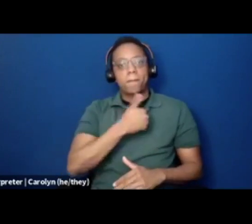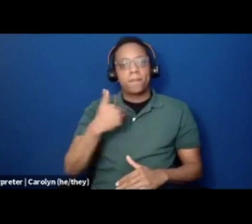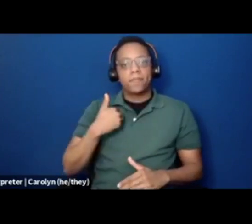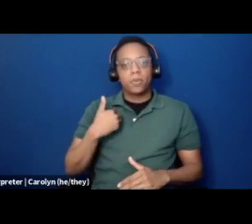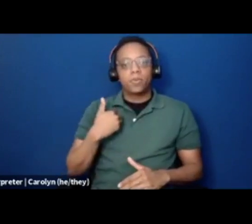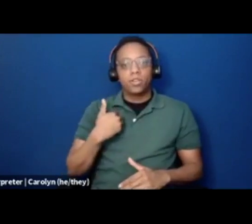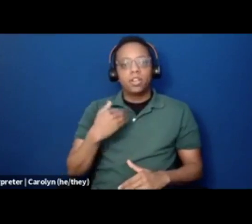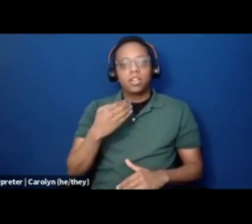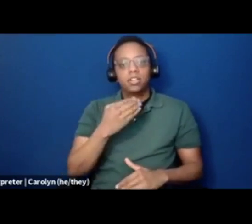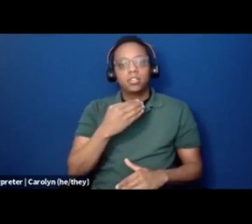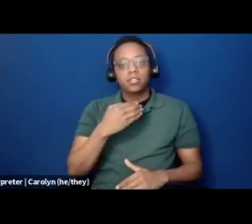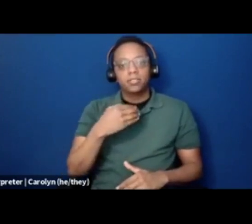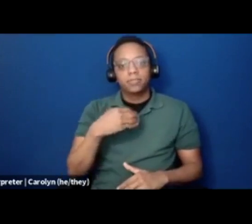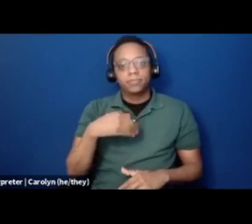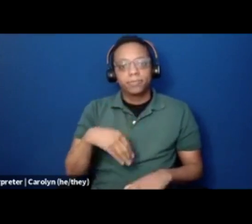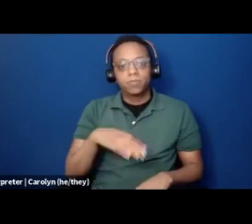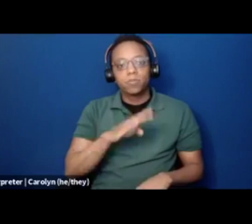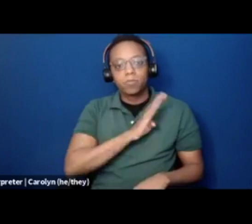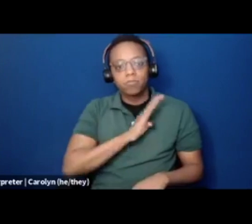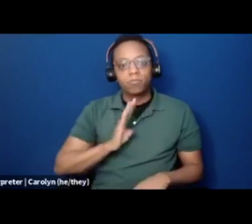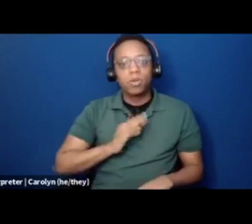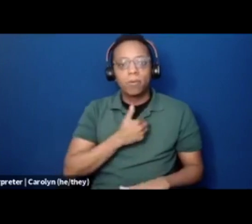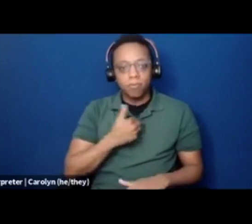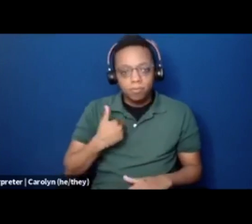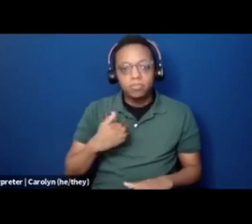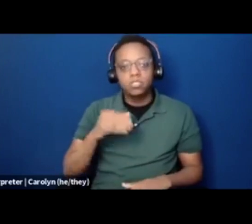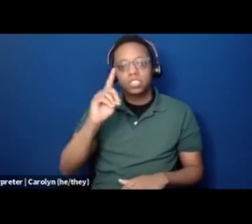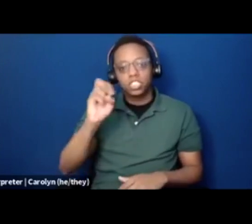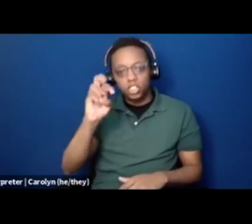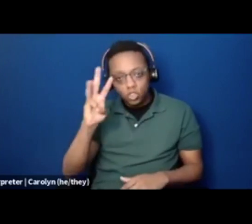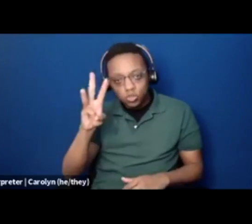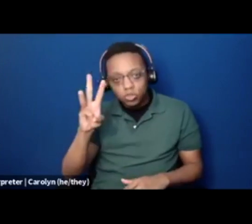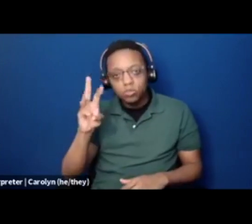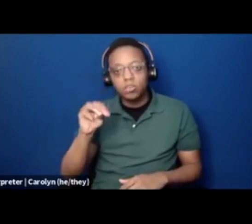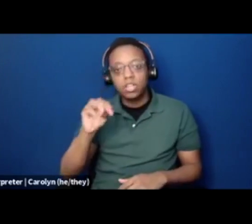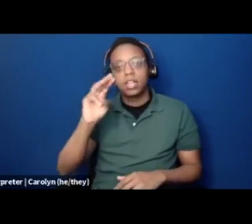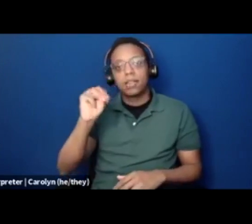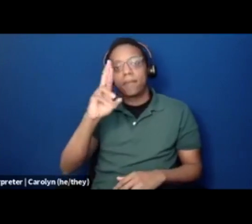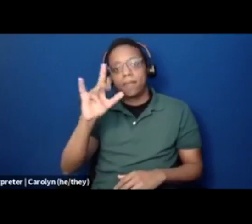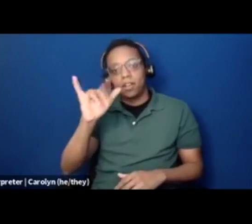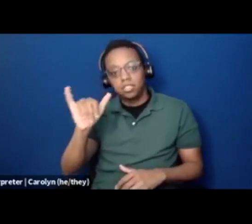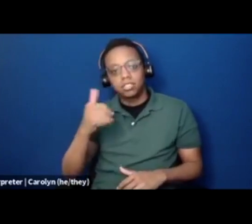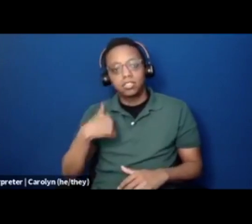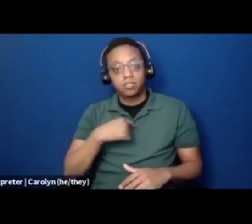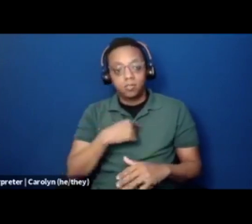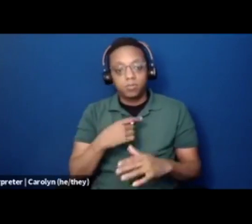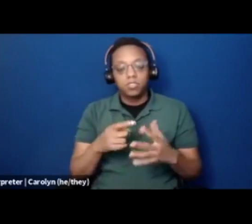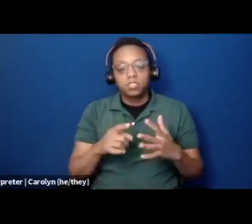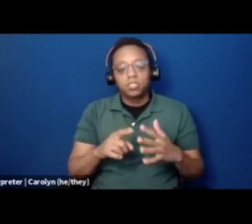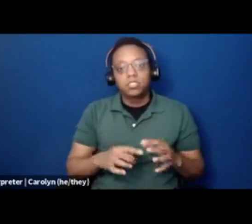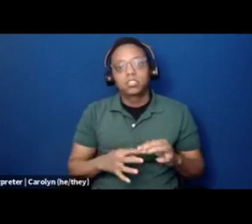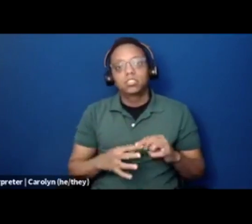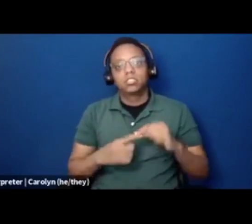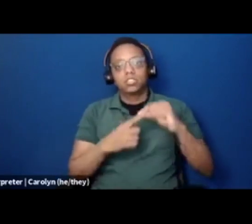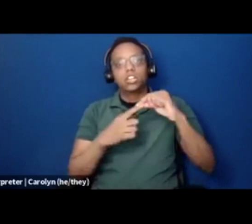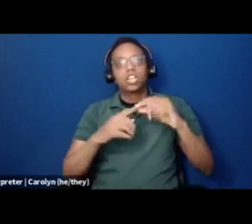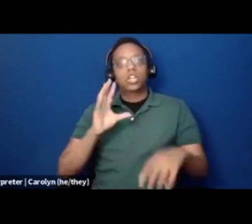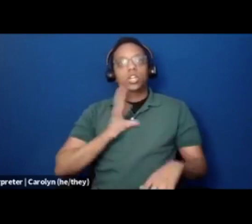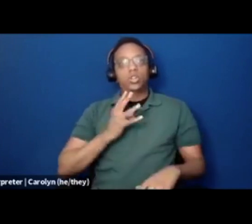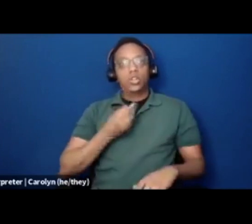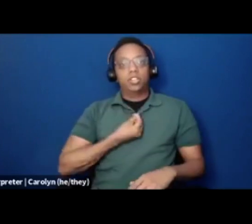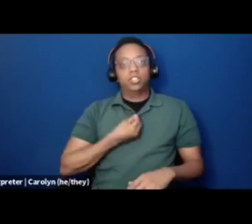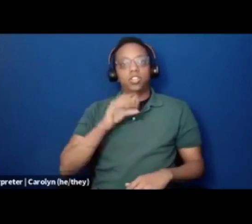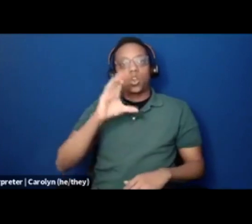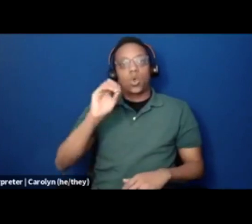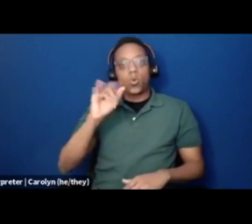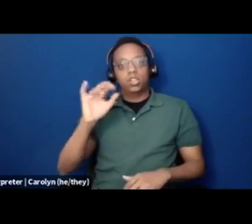Drew and Marilyn, we decided to spearhead a transgender coalition of Pennsylvania. And I talked to